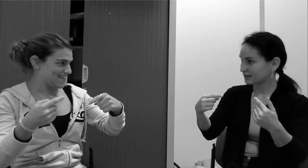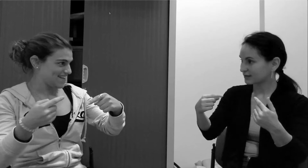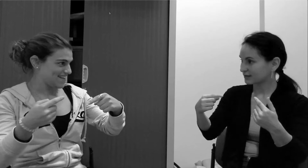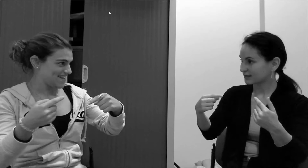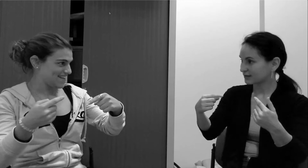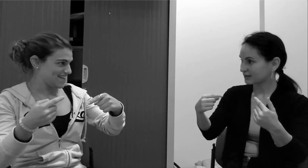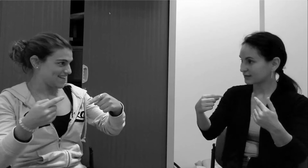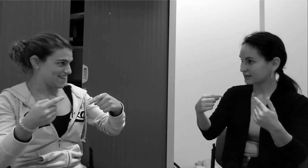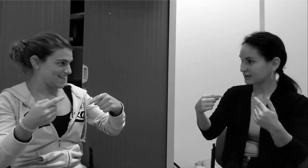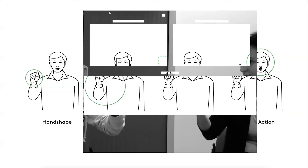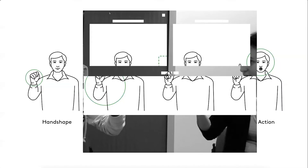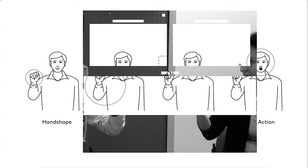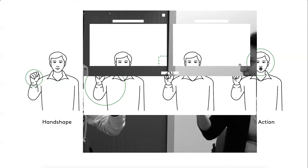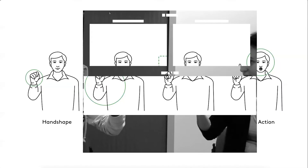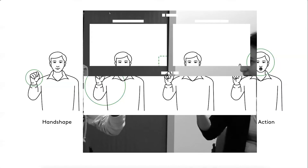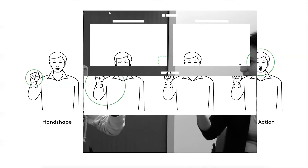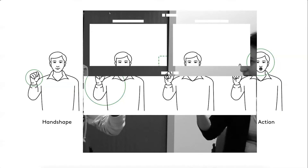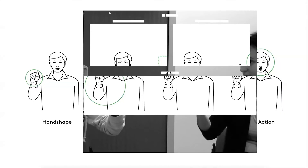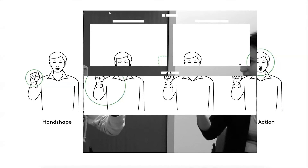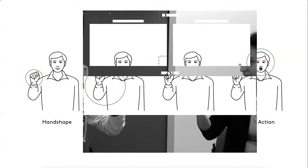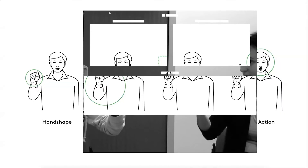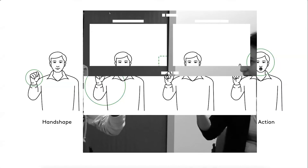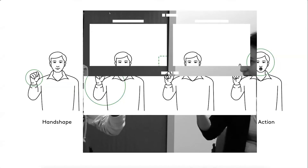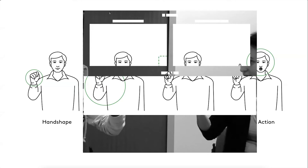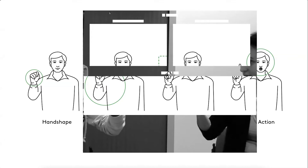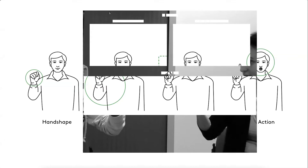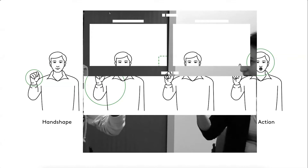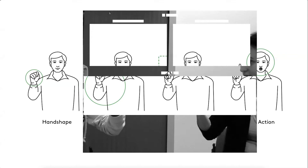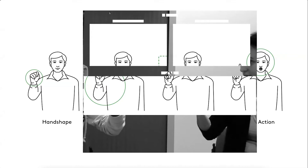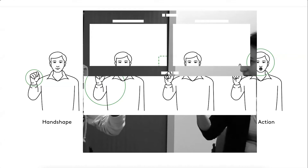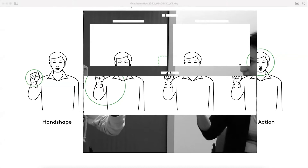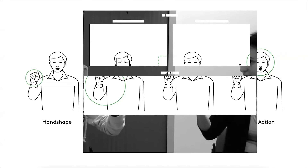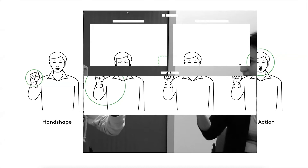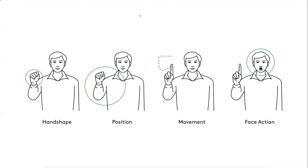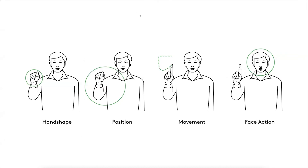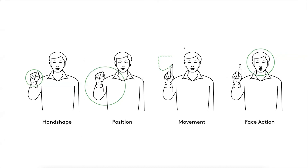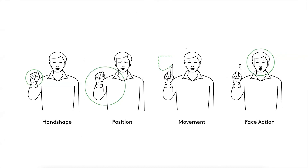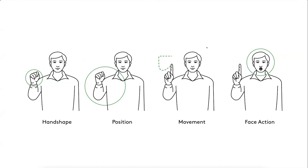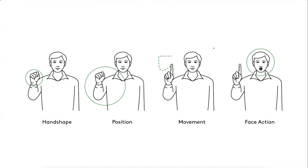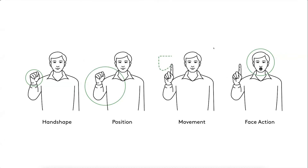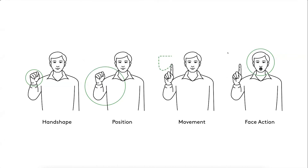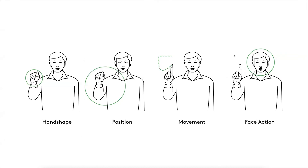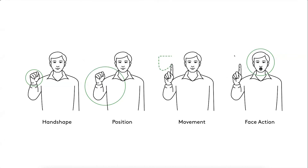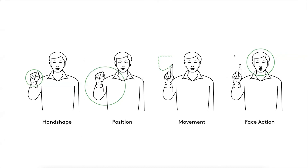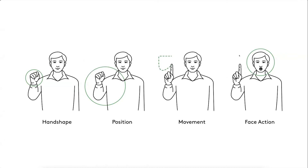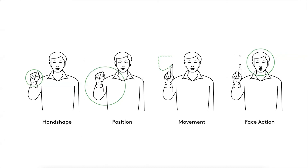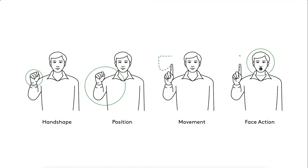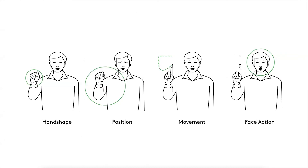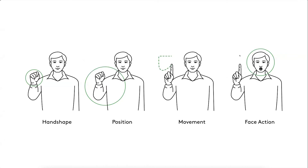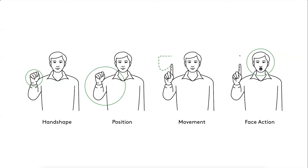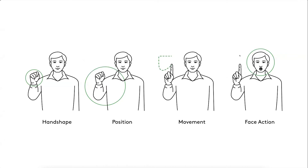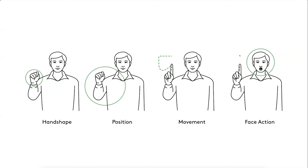One thing that all sign languages have in common is that they are multimodal, meaning that the language